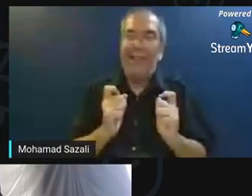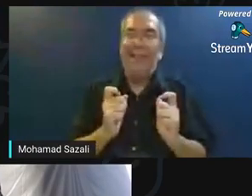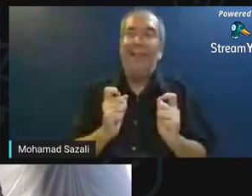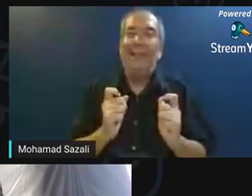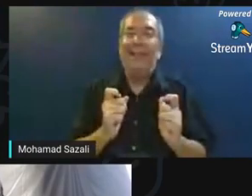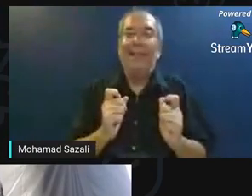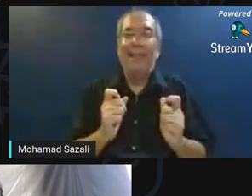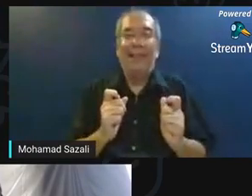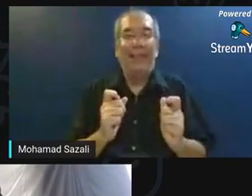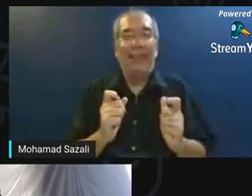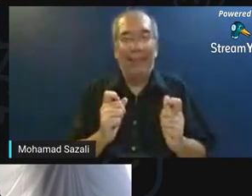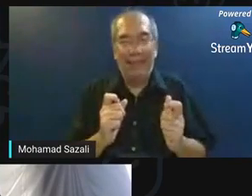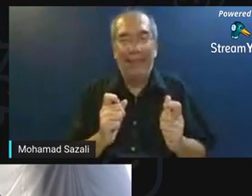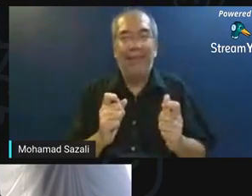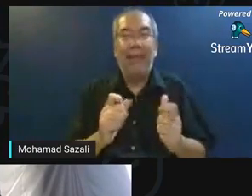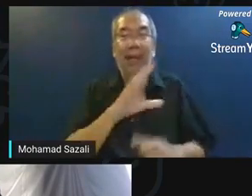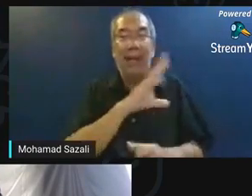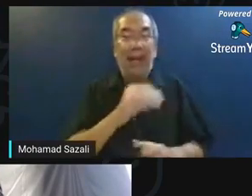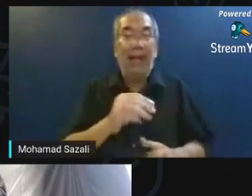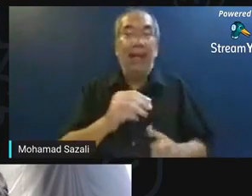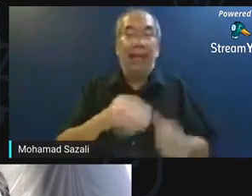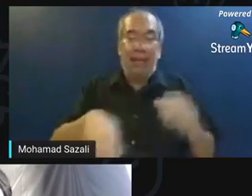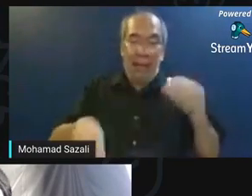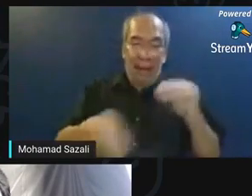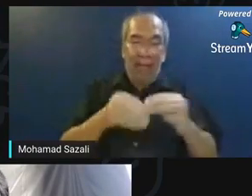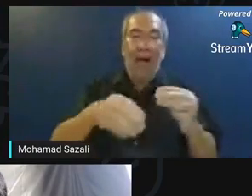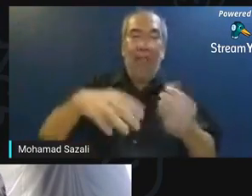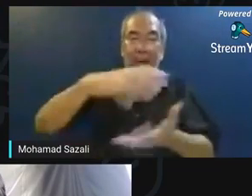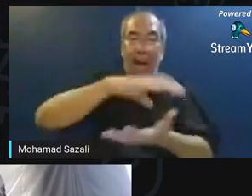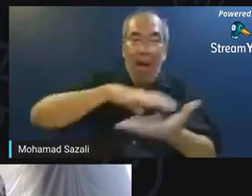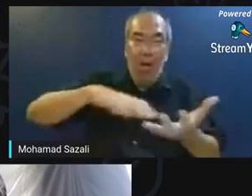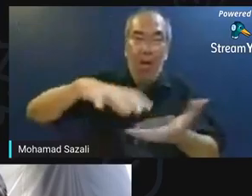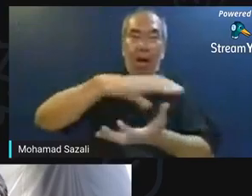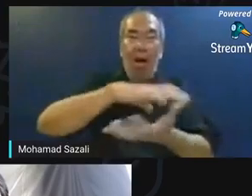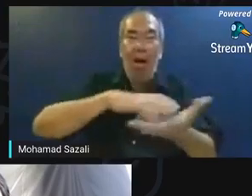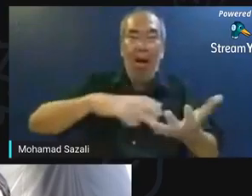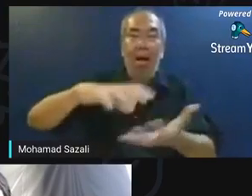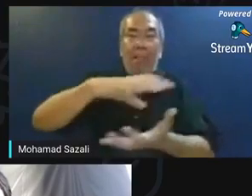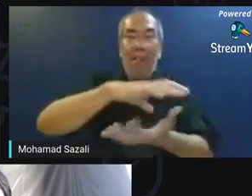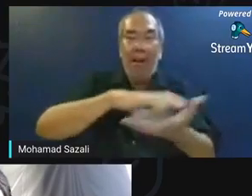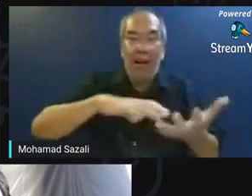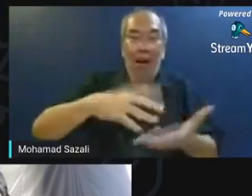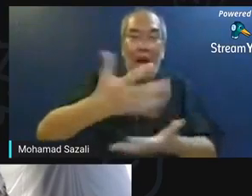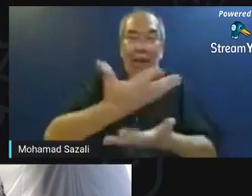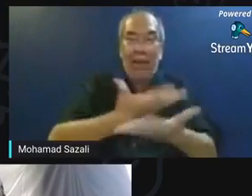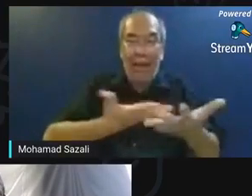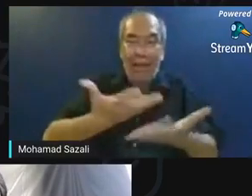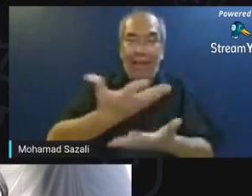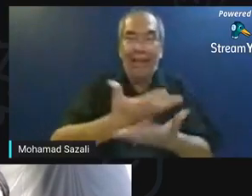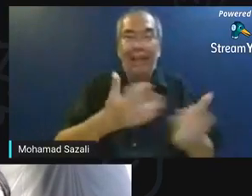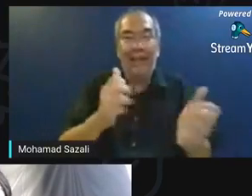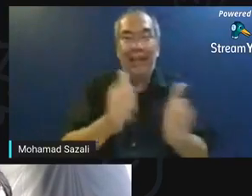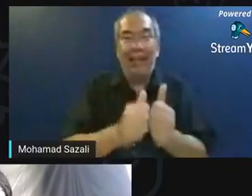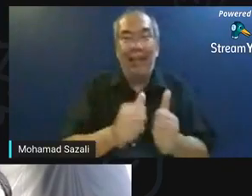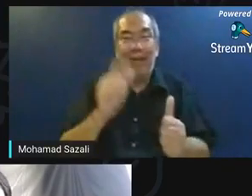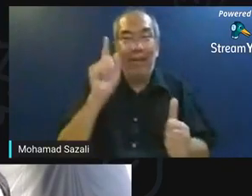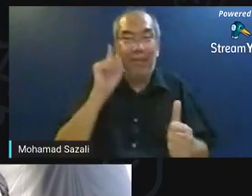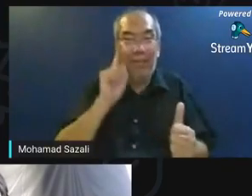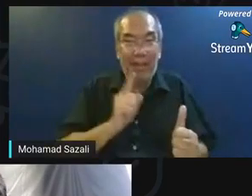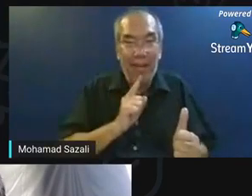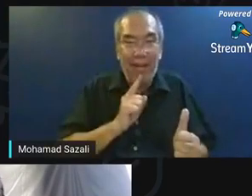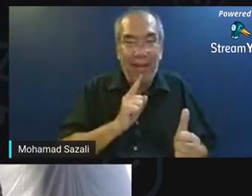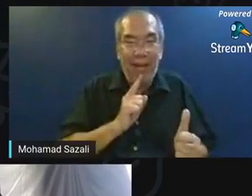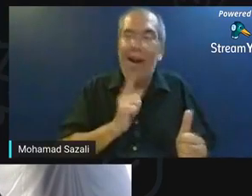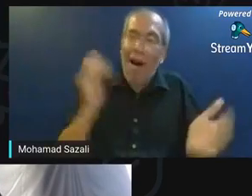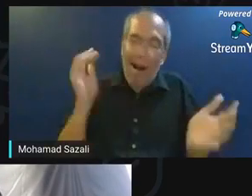fast. If you does not have the interest, it will become a barrier for all of you to actually remember